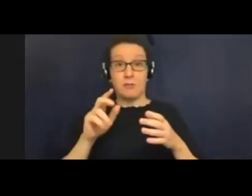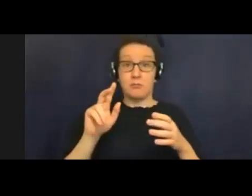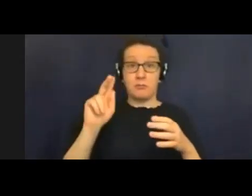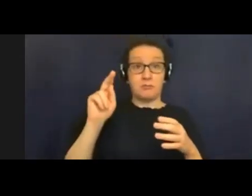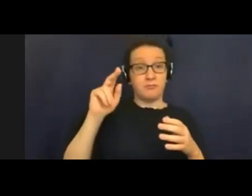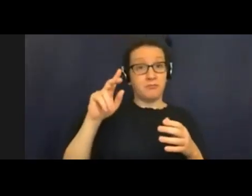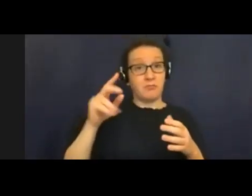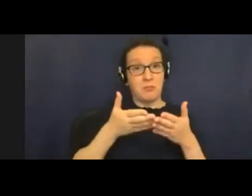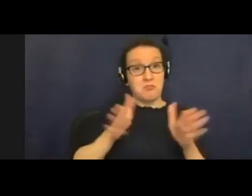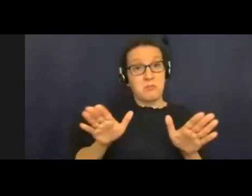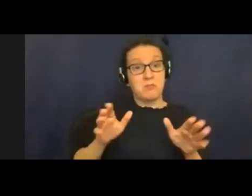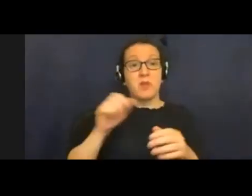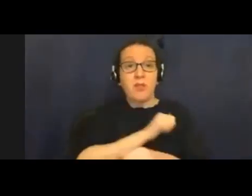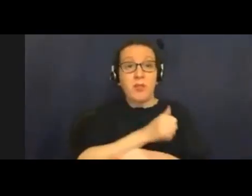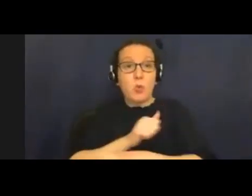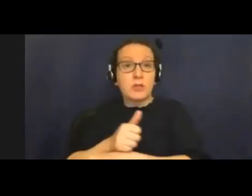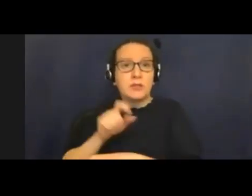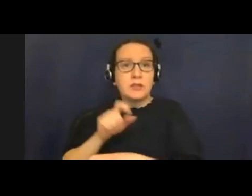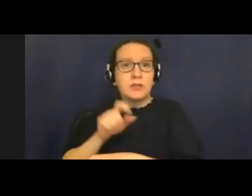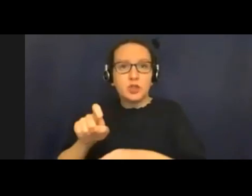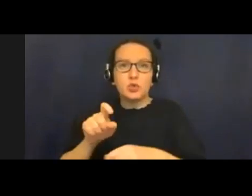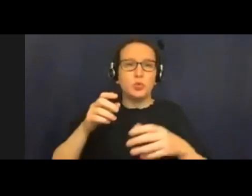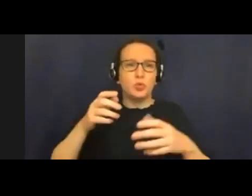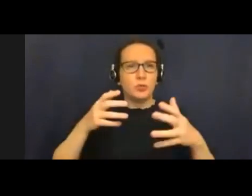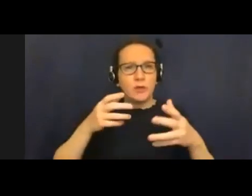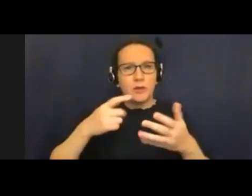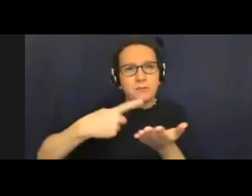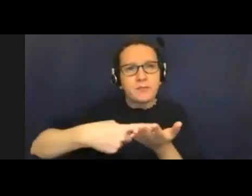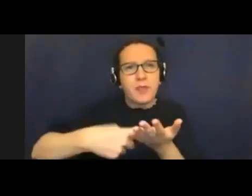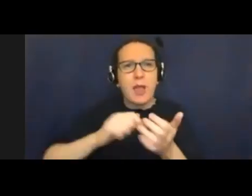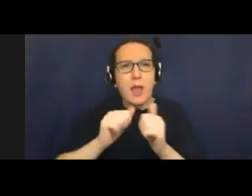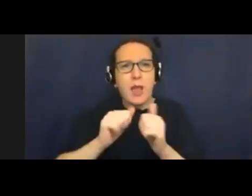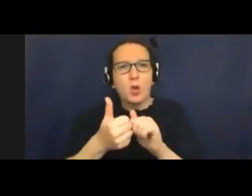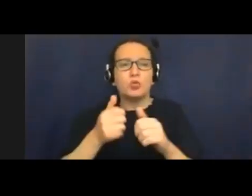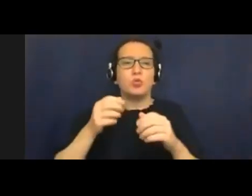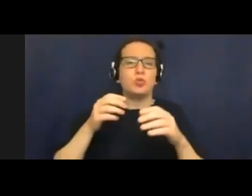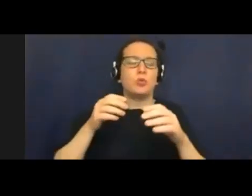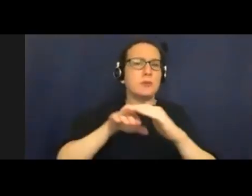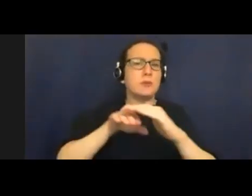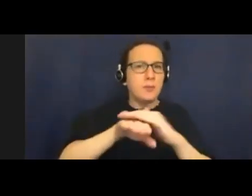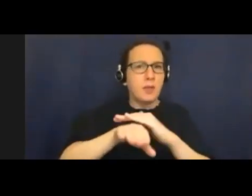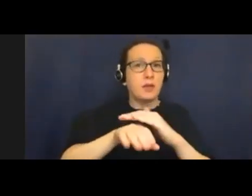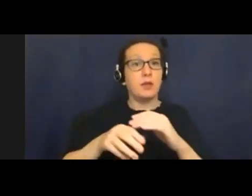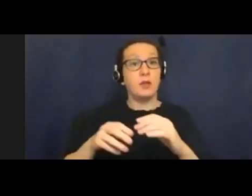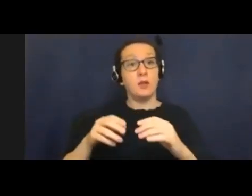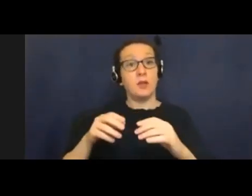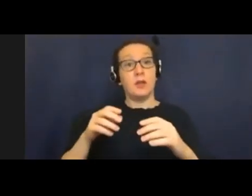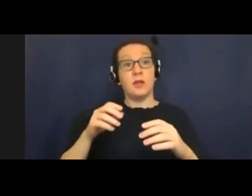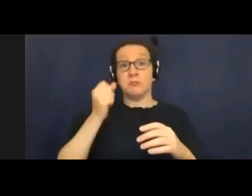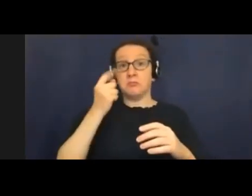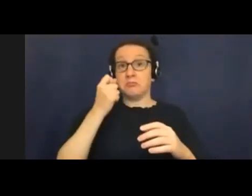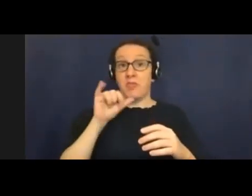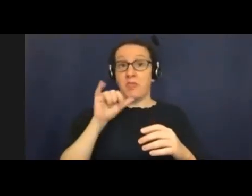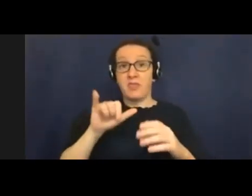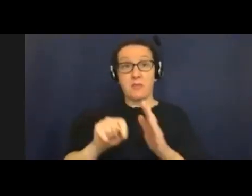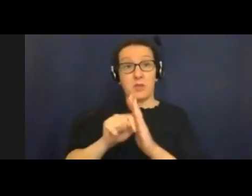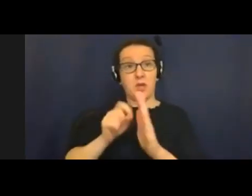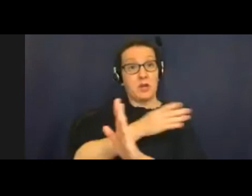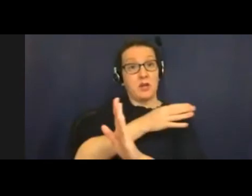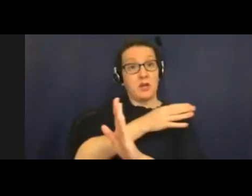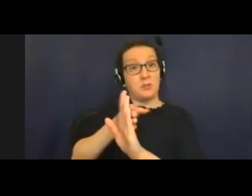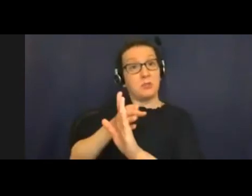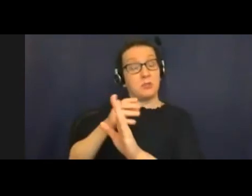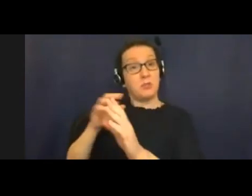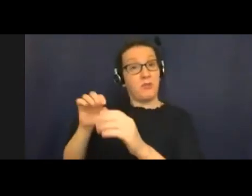campaigning material, especially in a period where the accessibility would be more complicated.